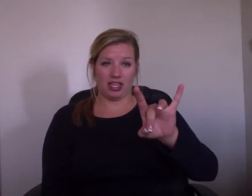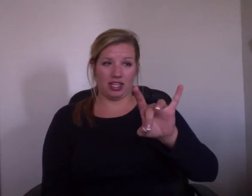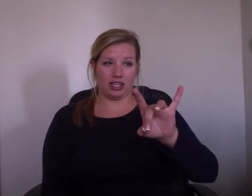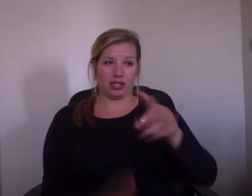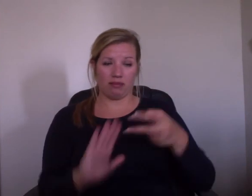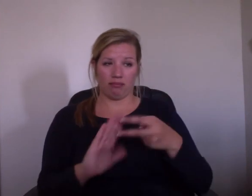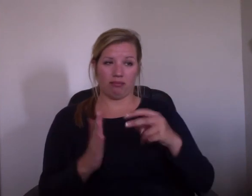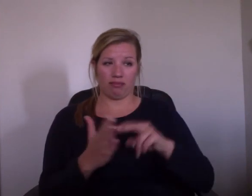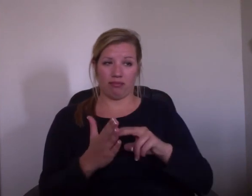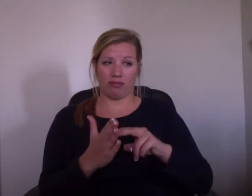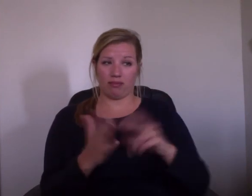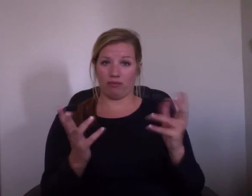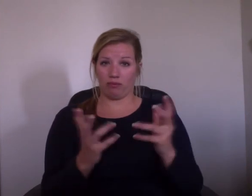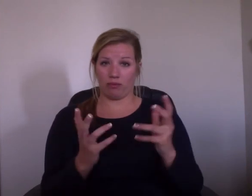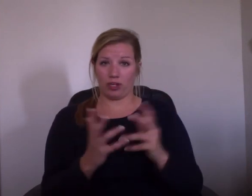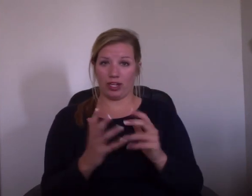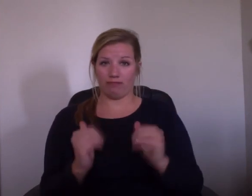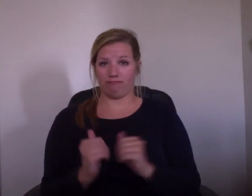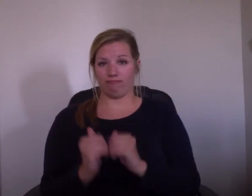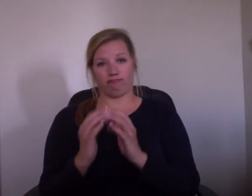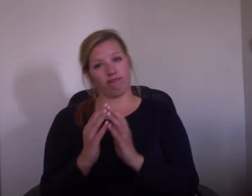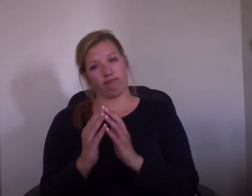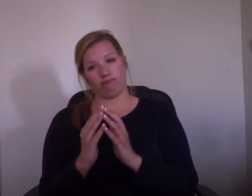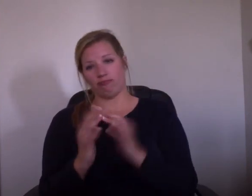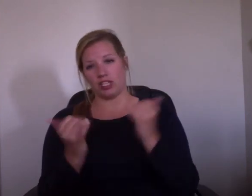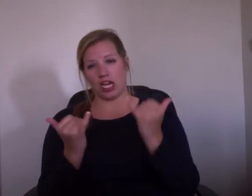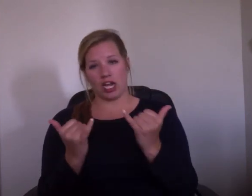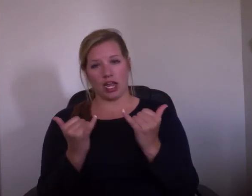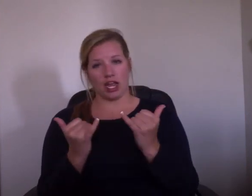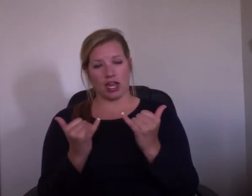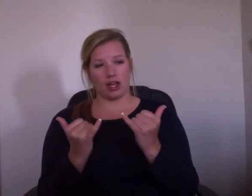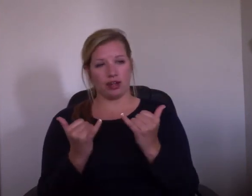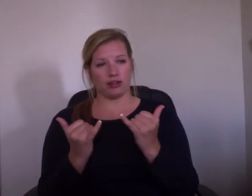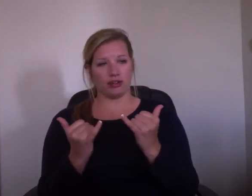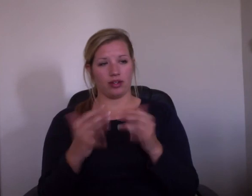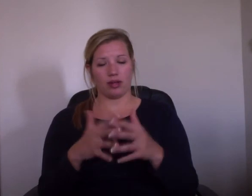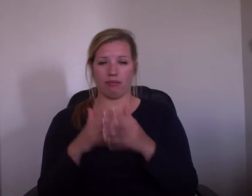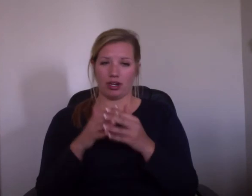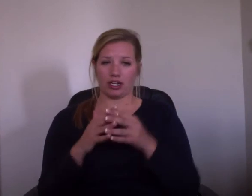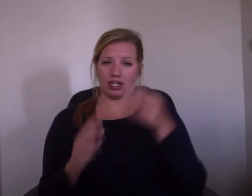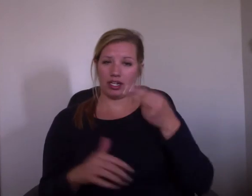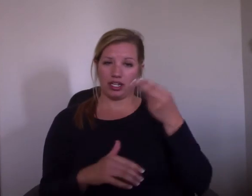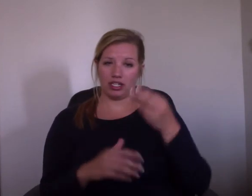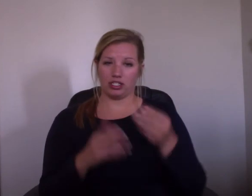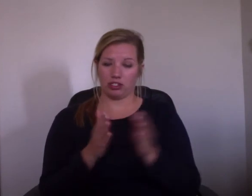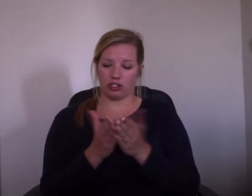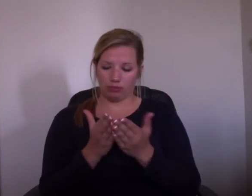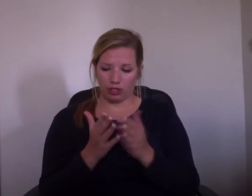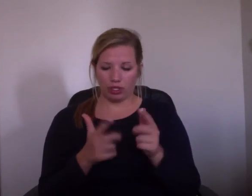of Vietnam in American history books, in American public media, in the